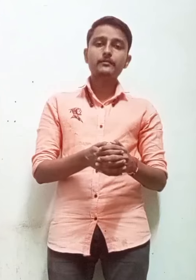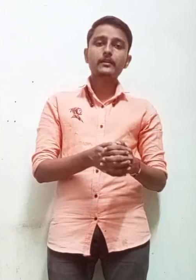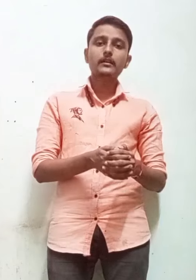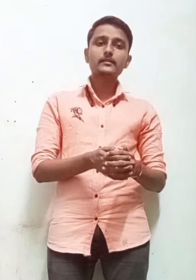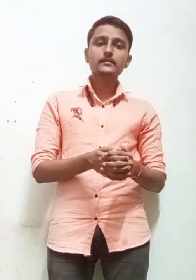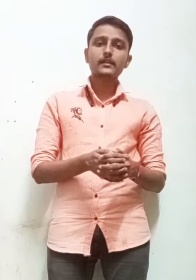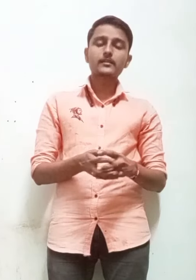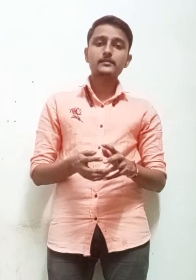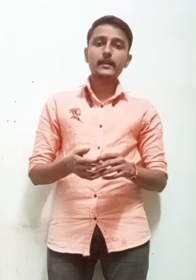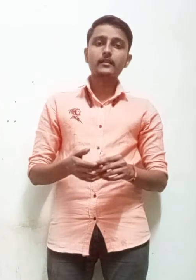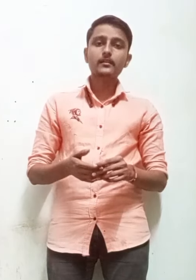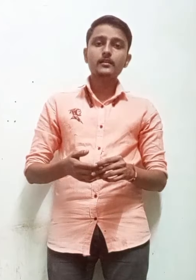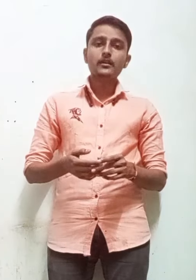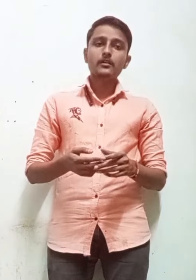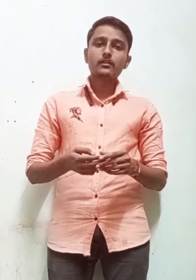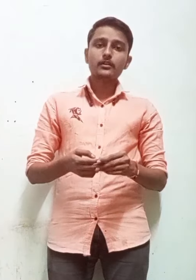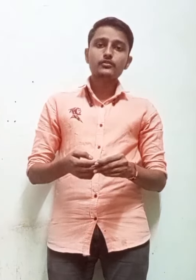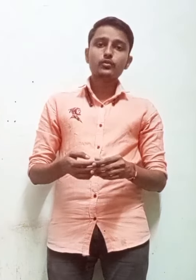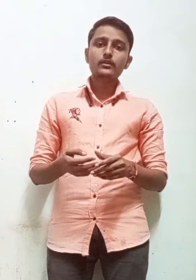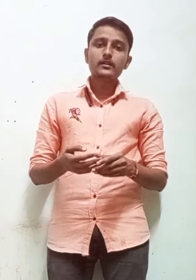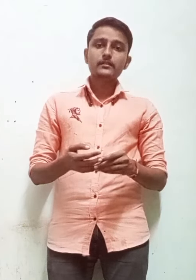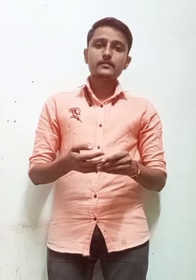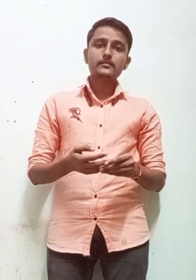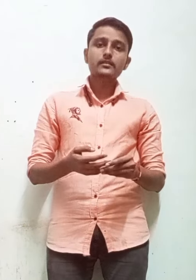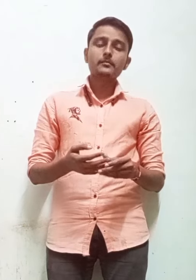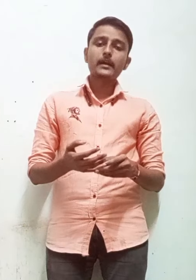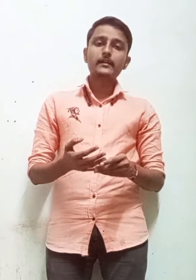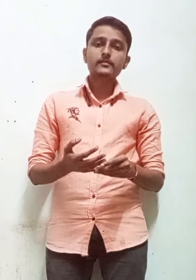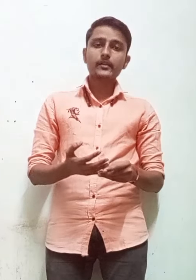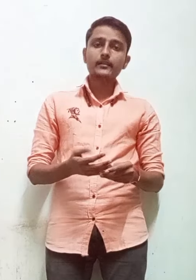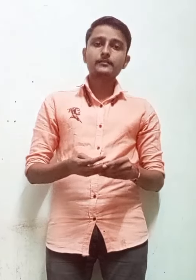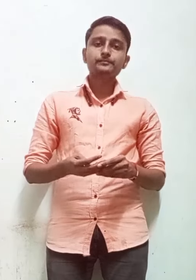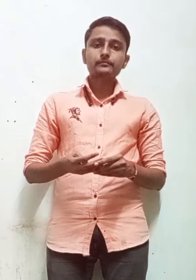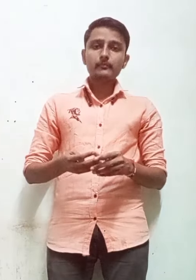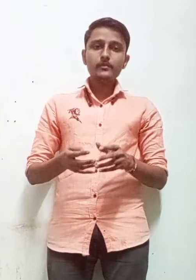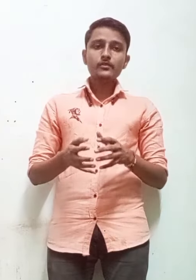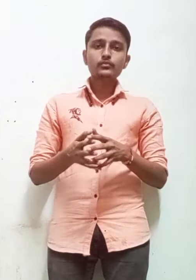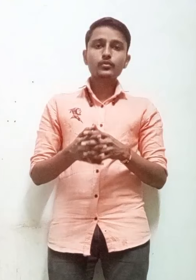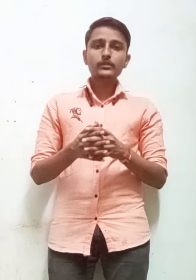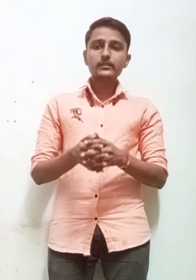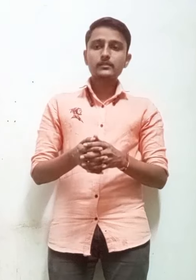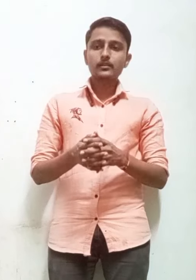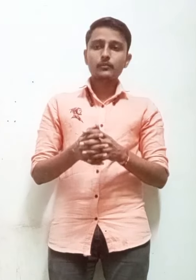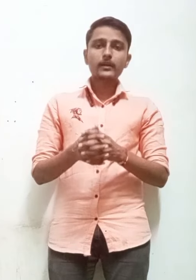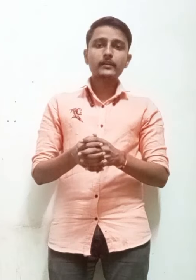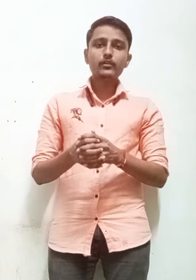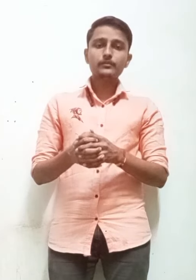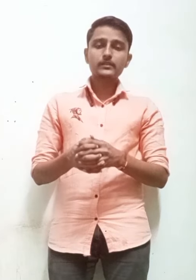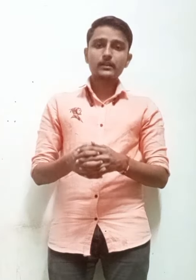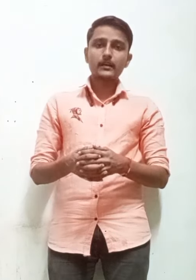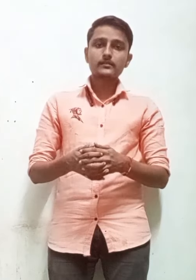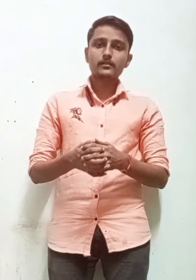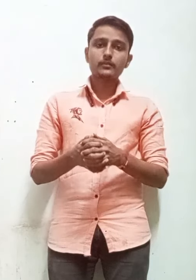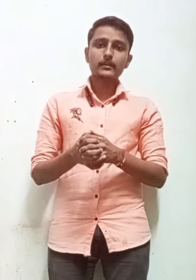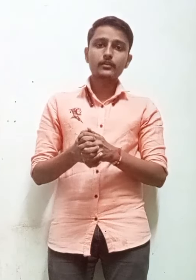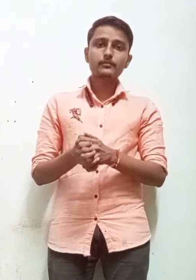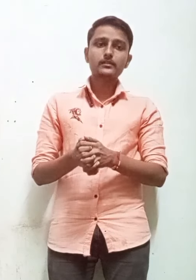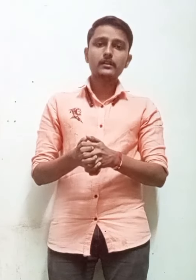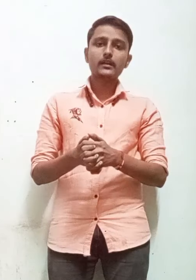predefined classes are scanner, console, system, and string. So this working of this class